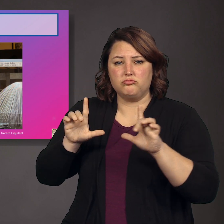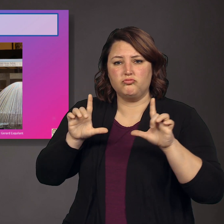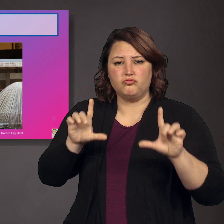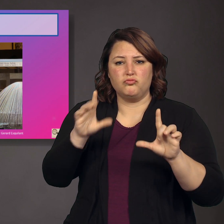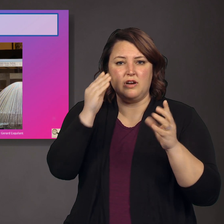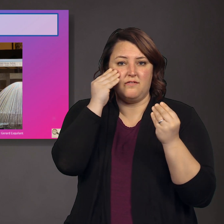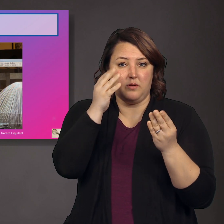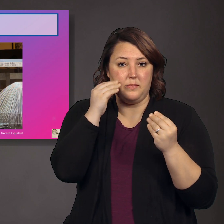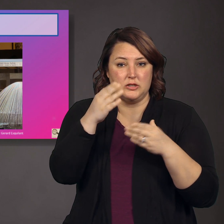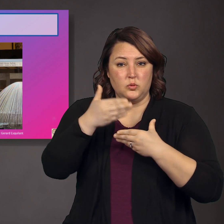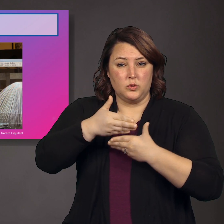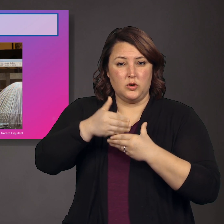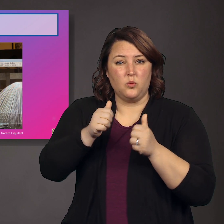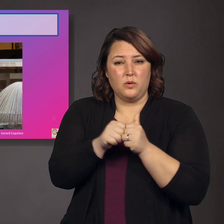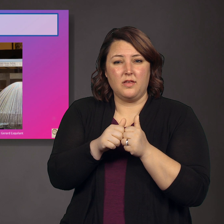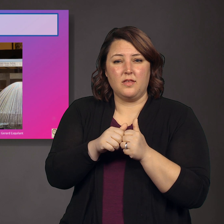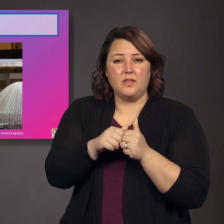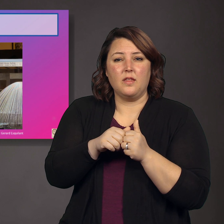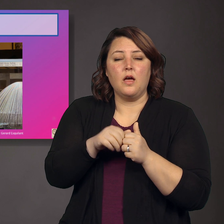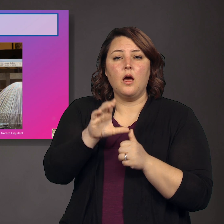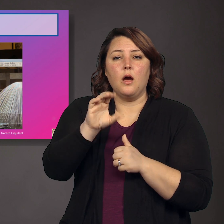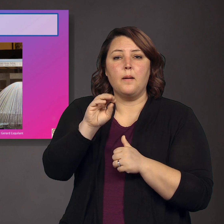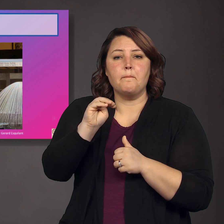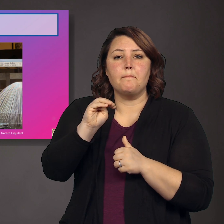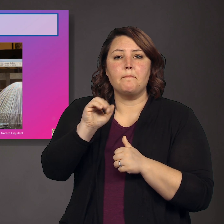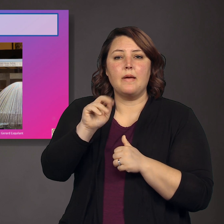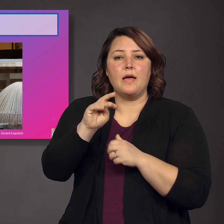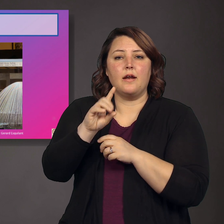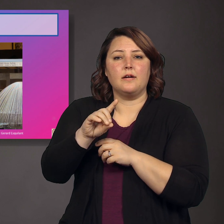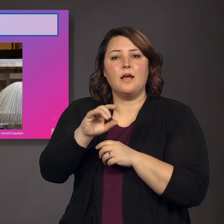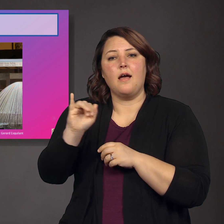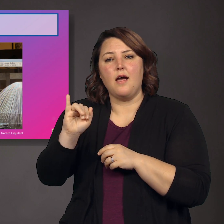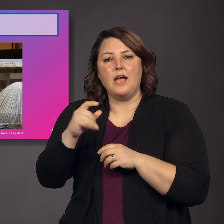with Command I, you can add tags and keywords.